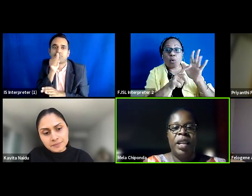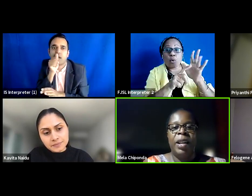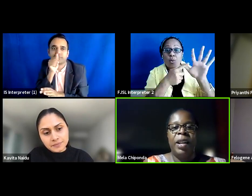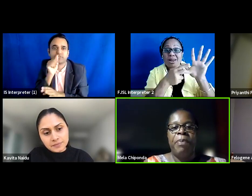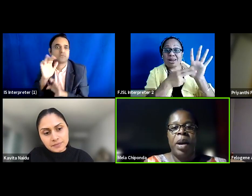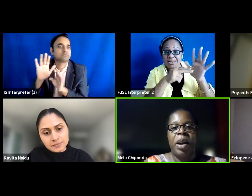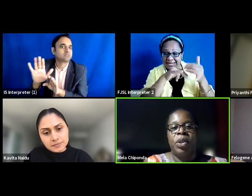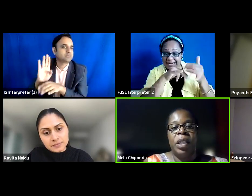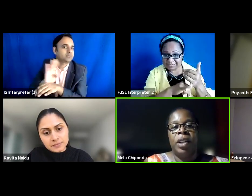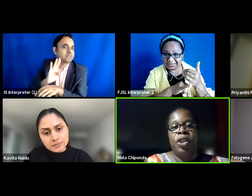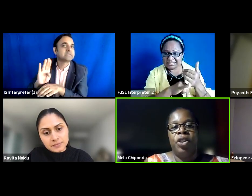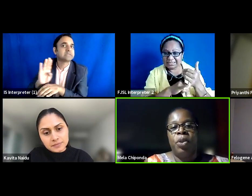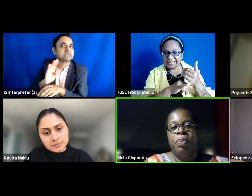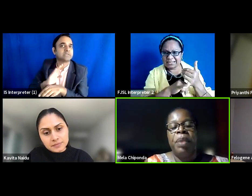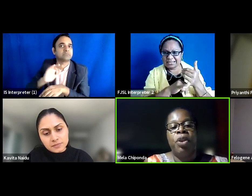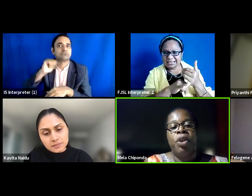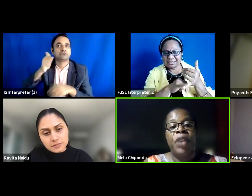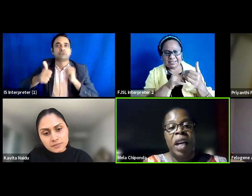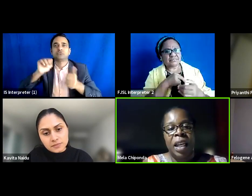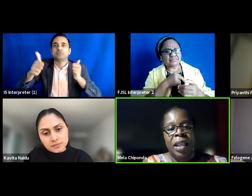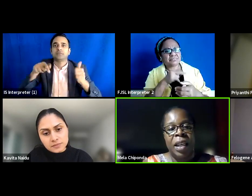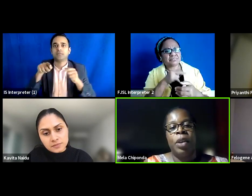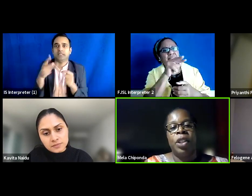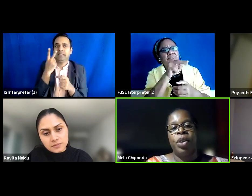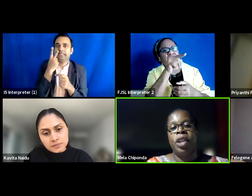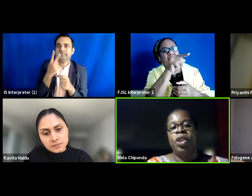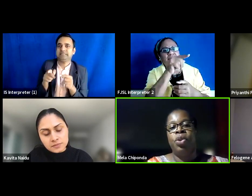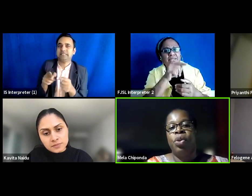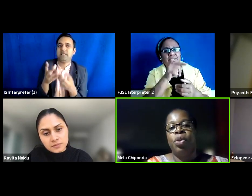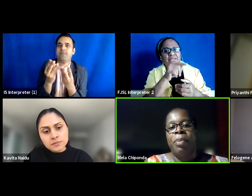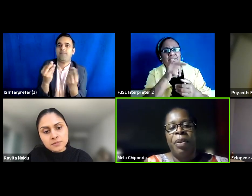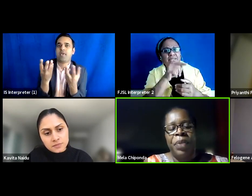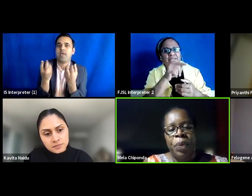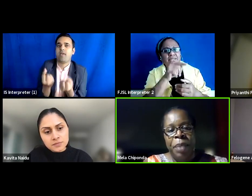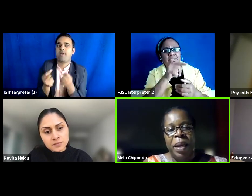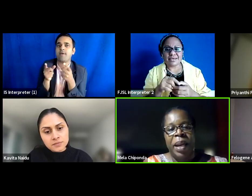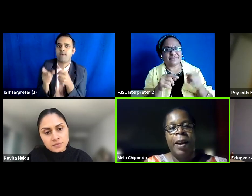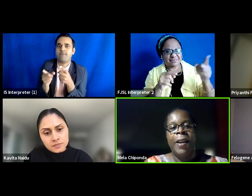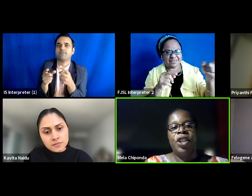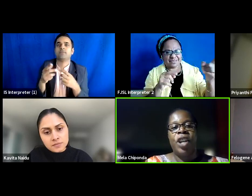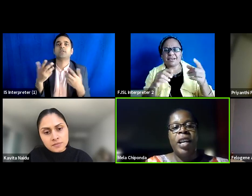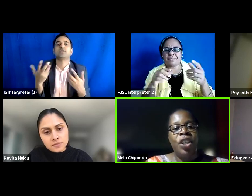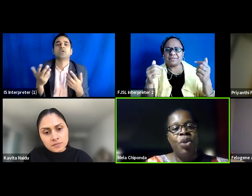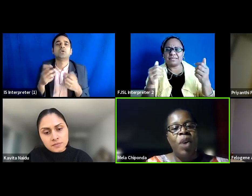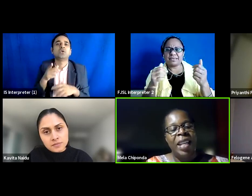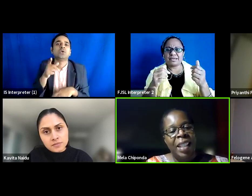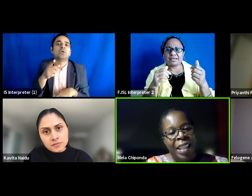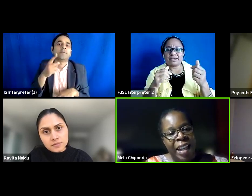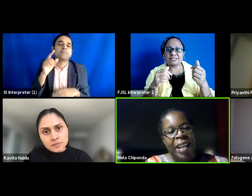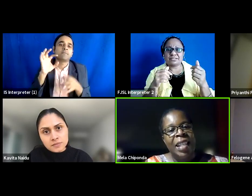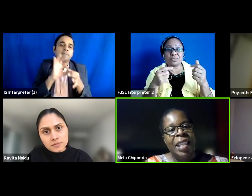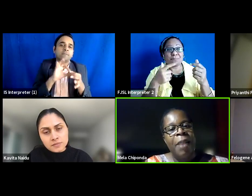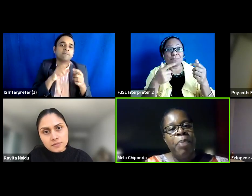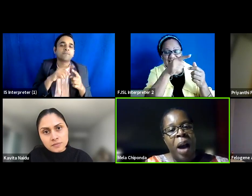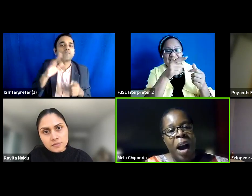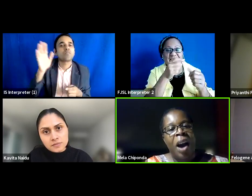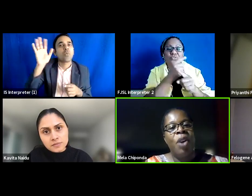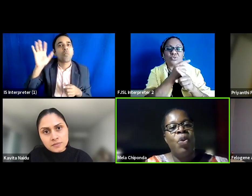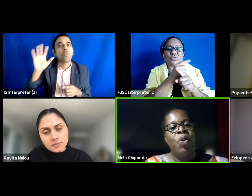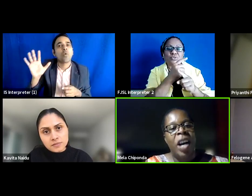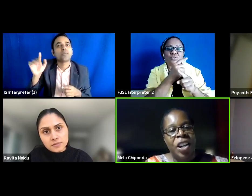what are often considered, you know, people of color. I was talking to some of the women, trying to